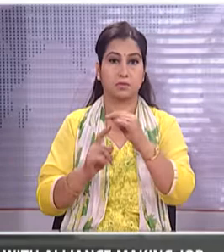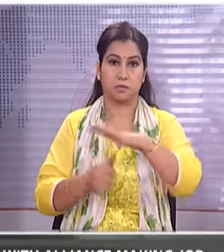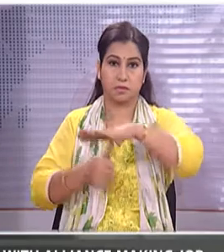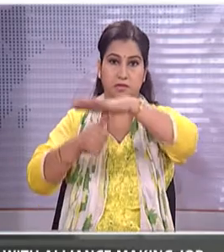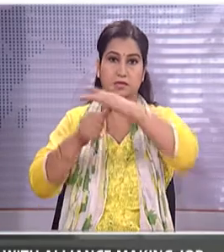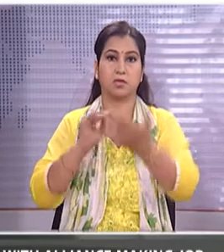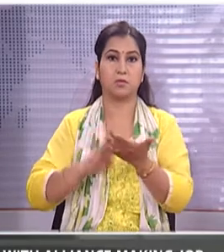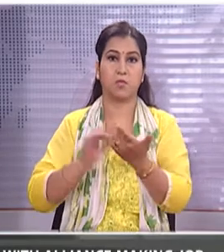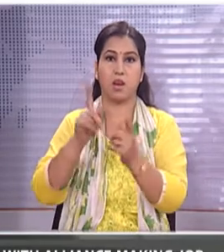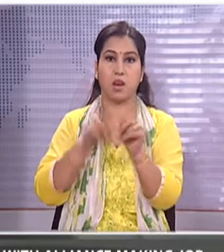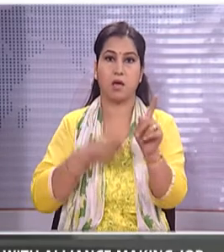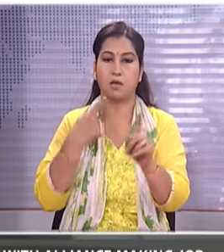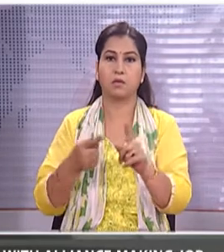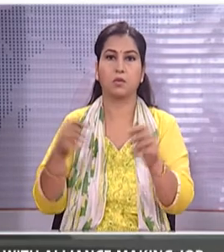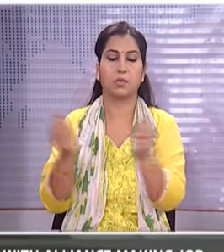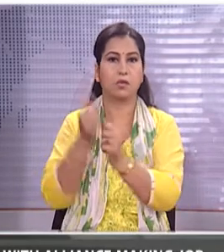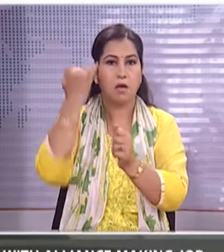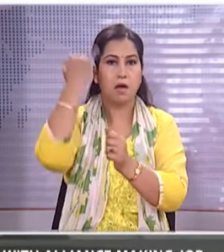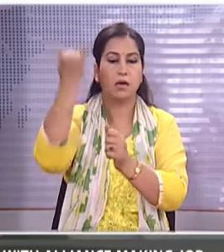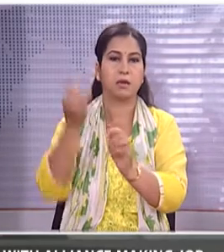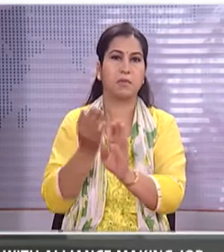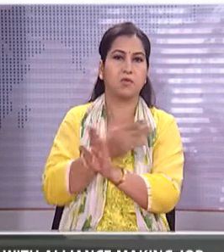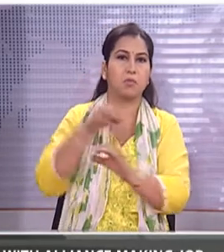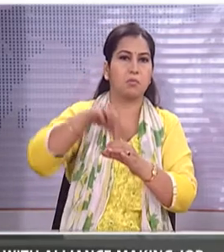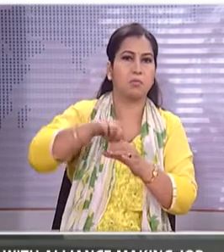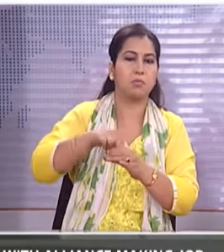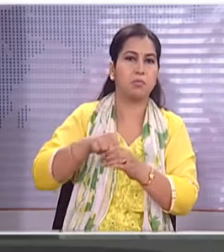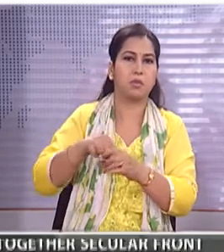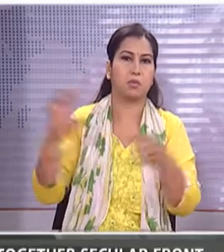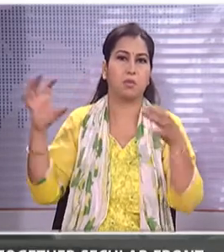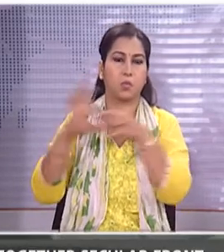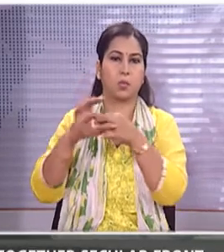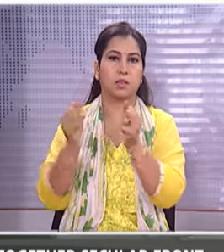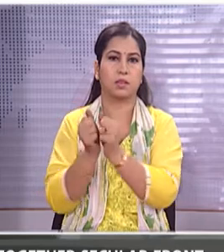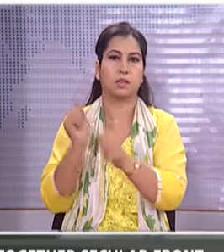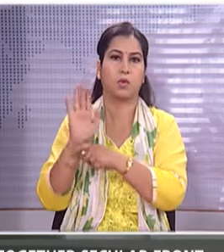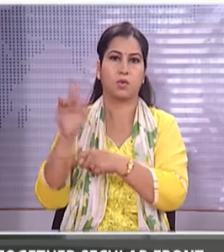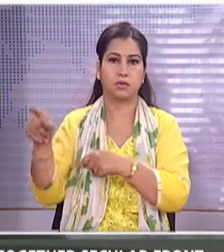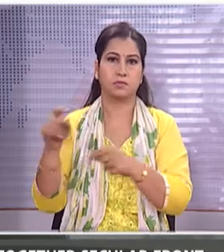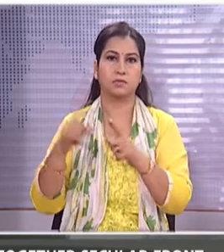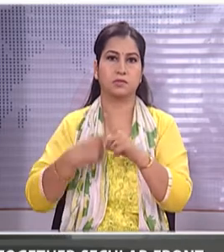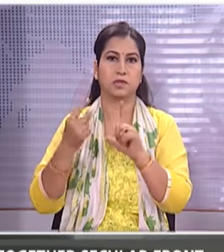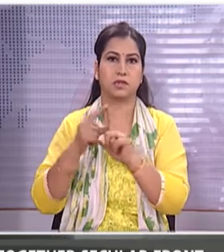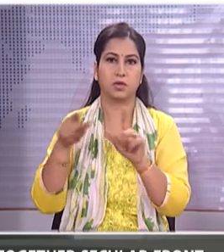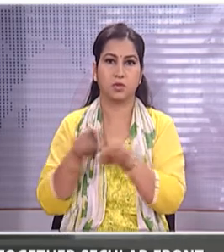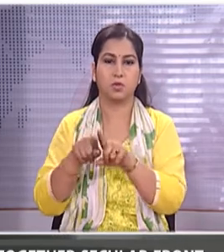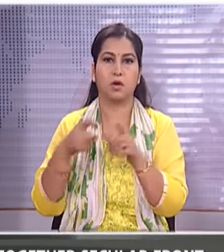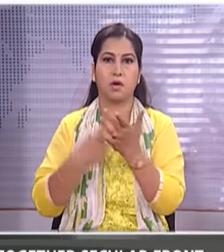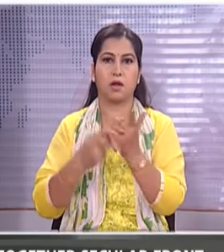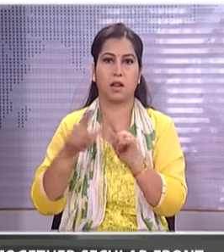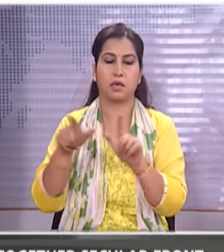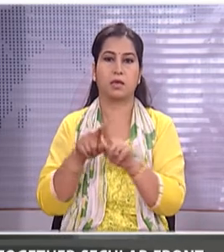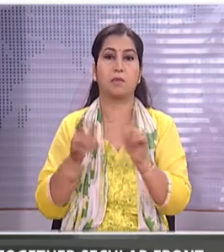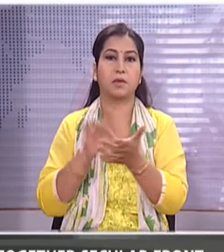President Mulayam Singh is toying with the idea of a pre-poll grand alliance with Congress, JDU and RLD in Uttar